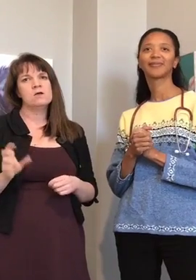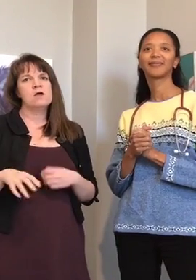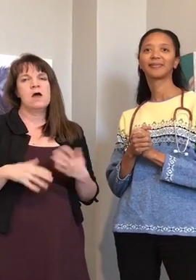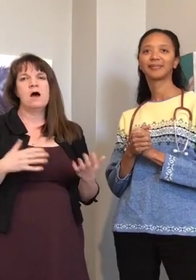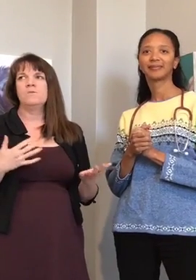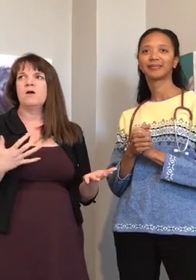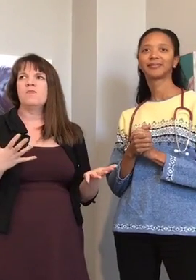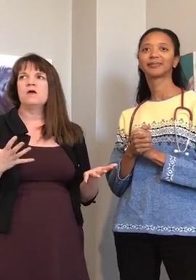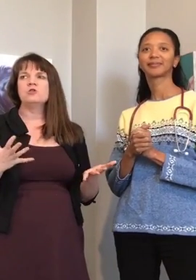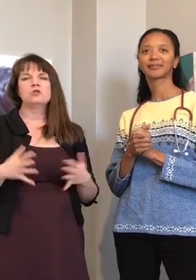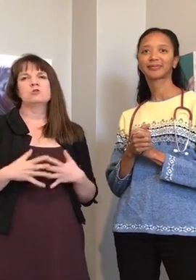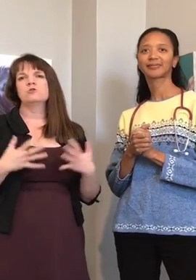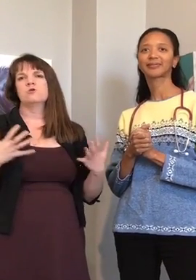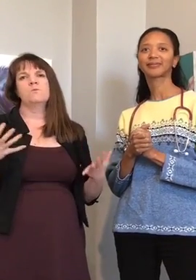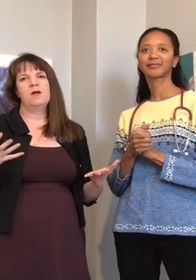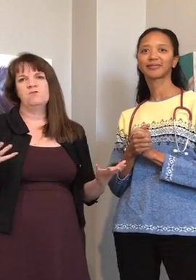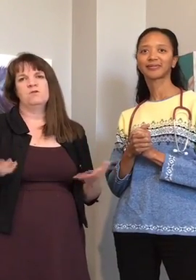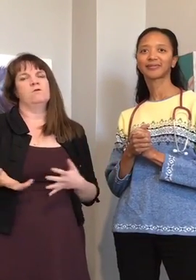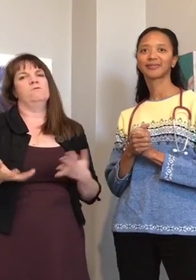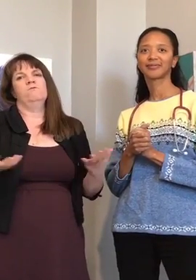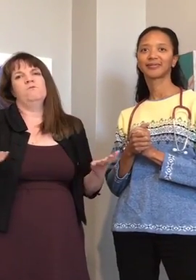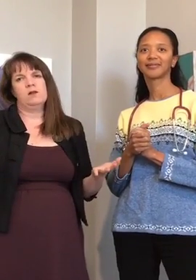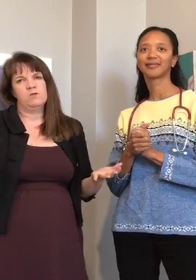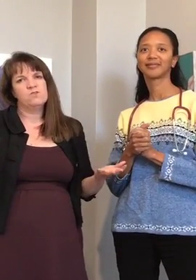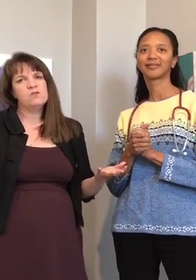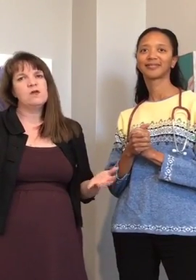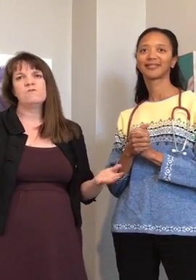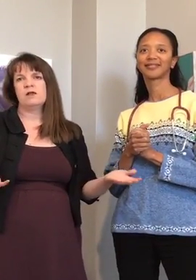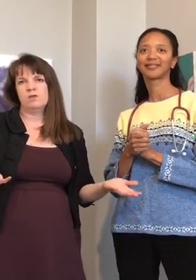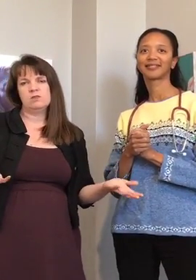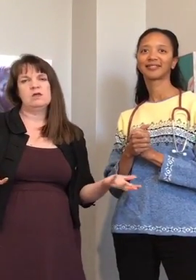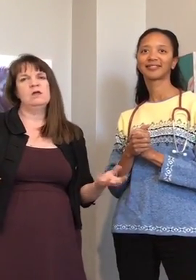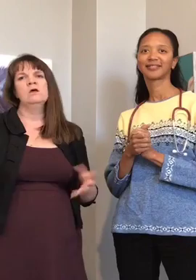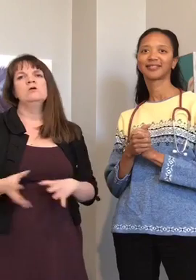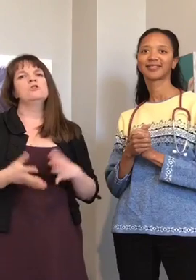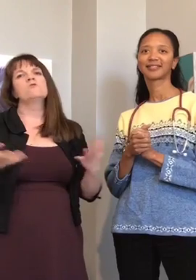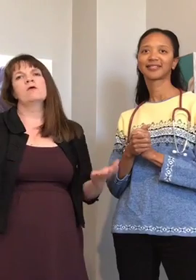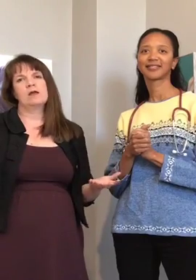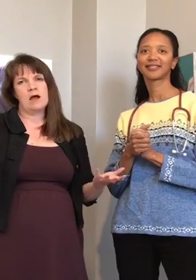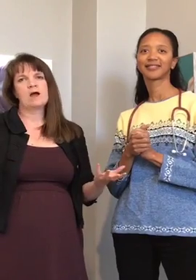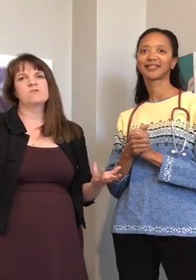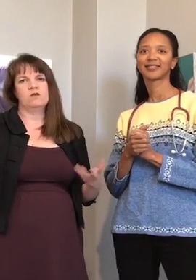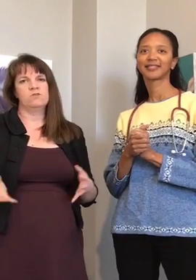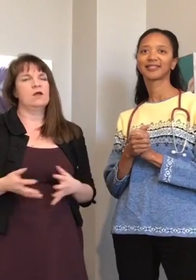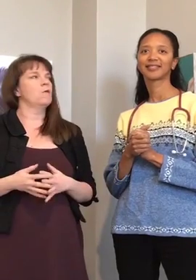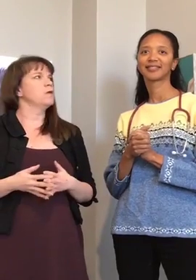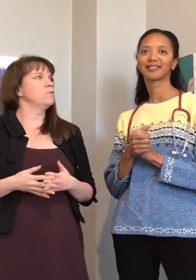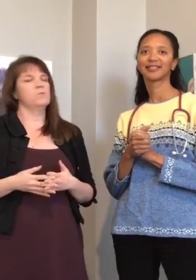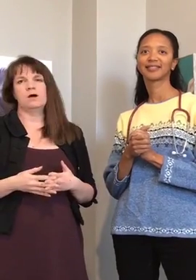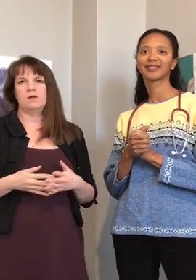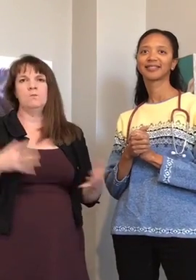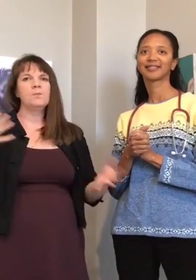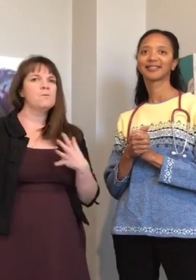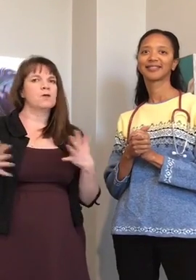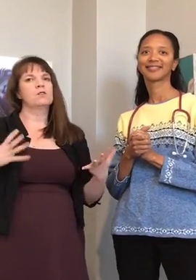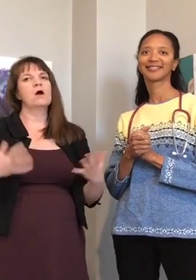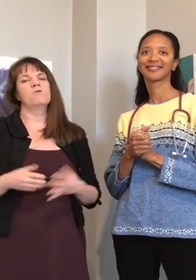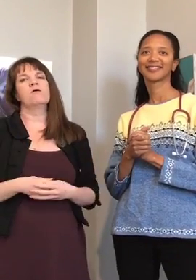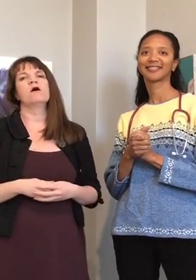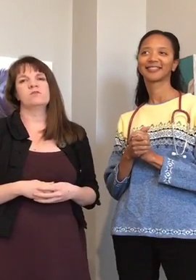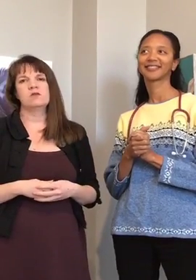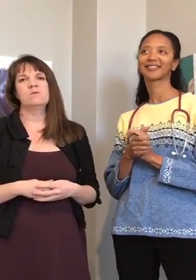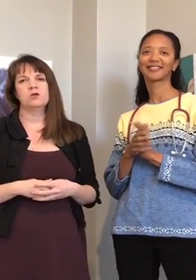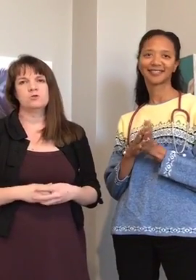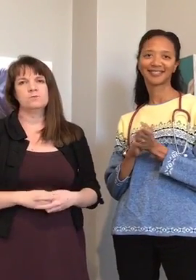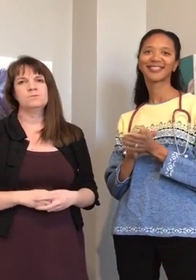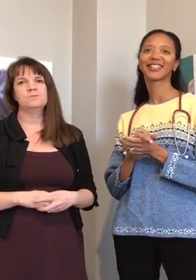well. And then just your basic vitamin C, vitamin D, general antioxidants that help keep your body pumping along